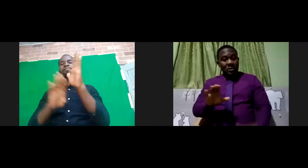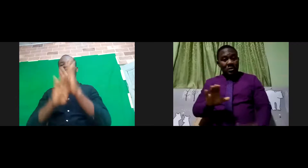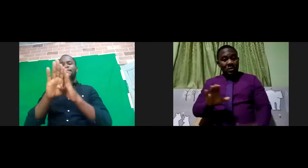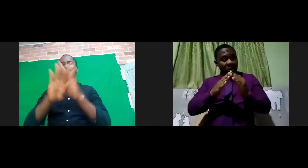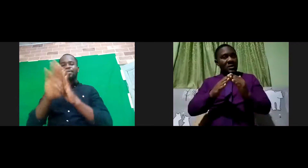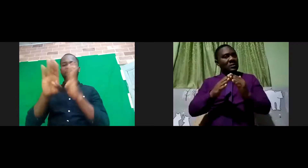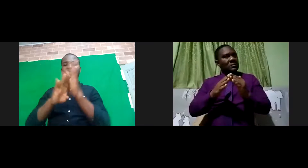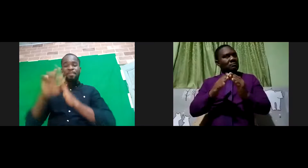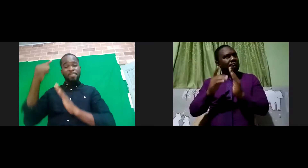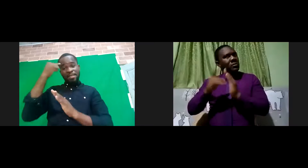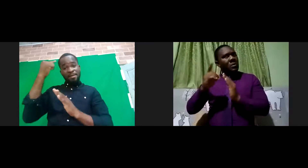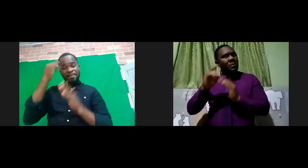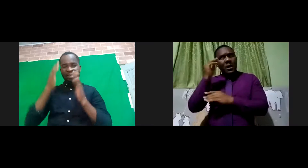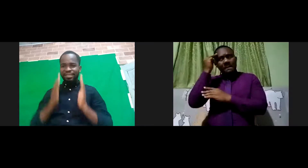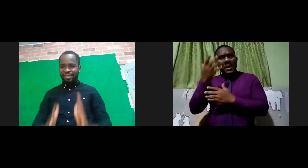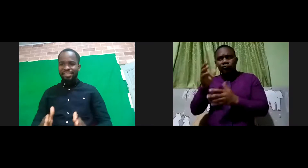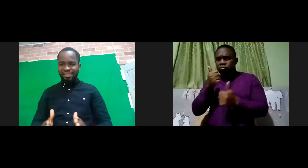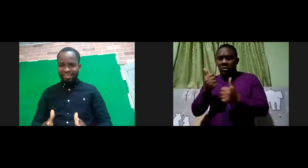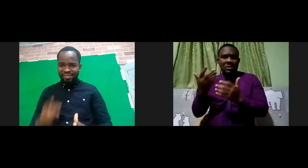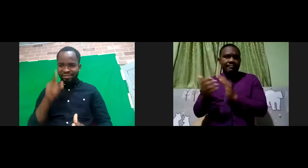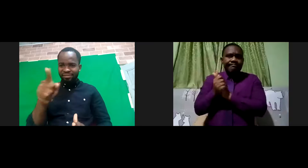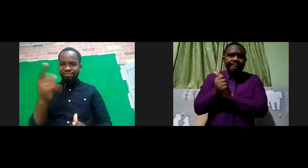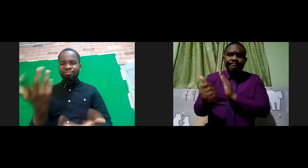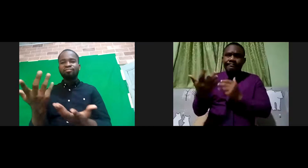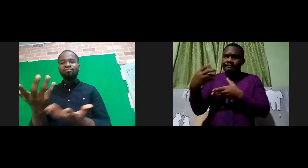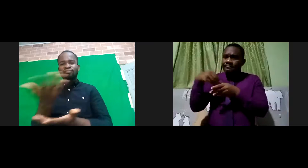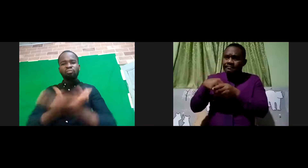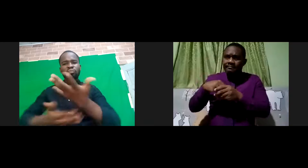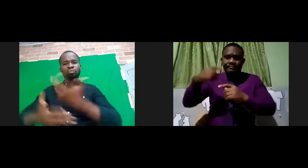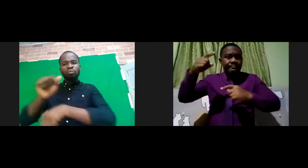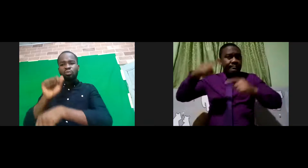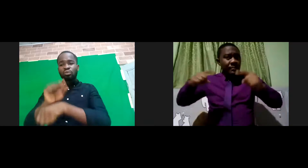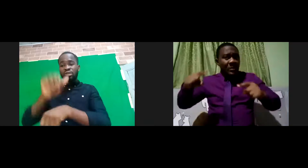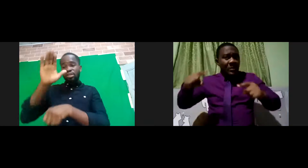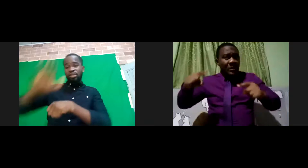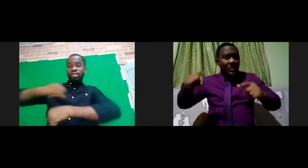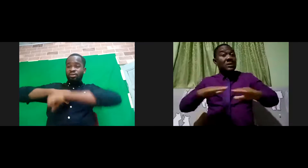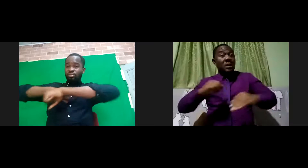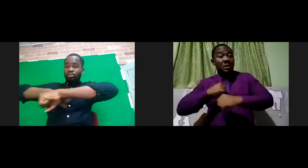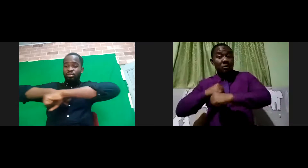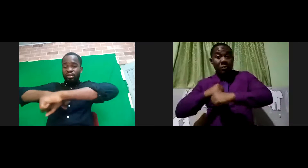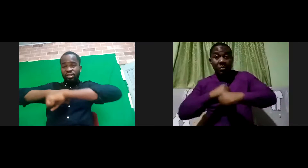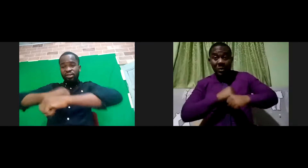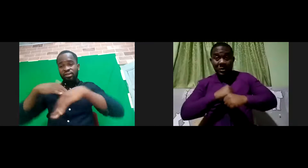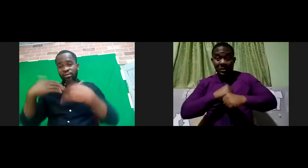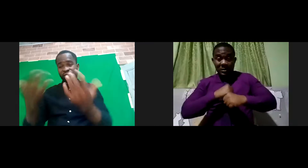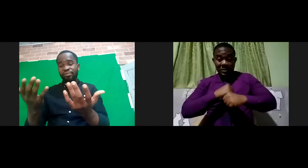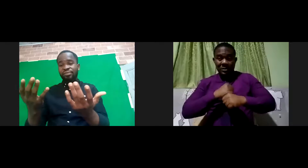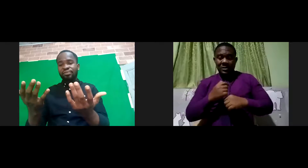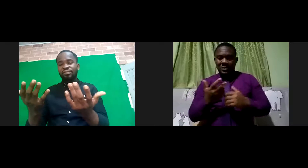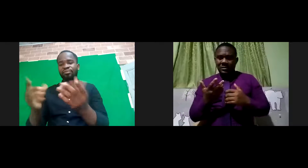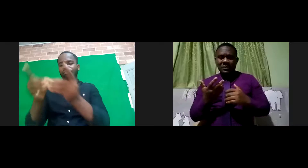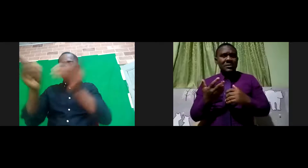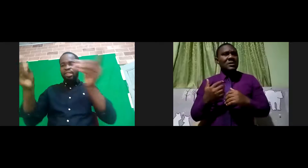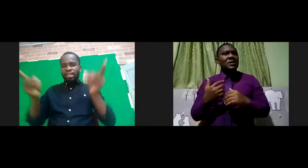by profession. He has been involved in the areas of child protection under the Eccd District Social